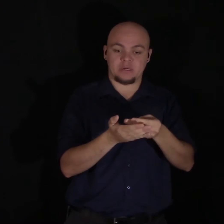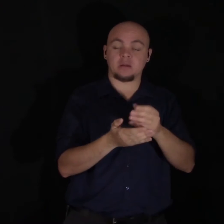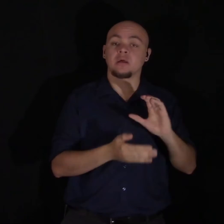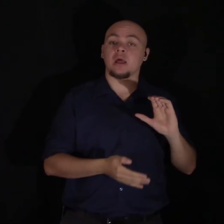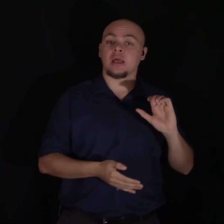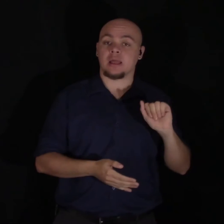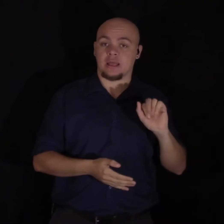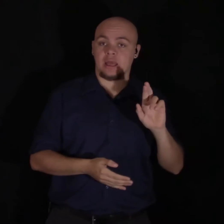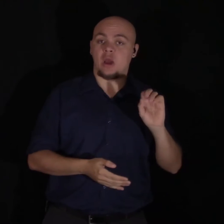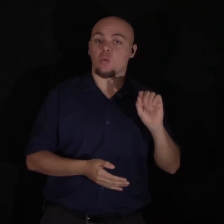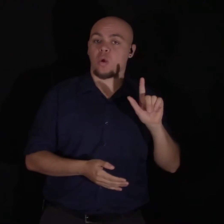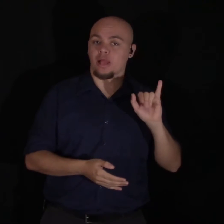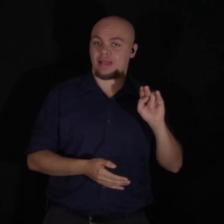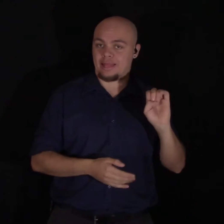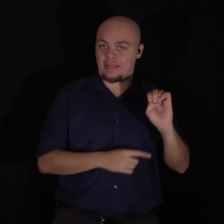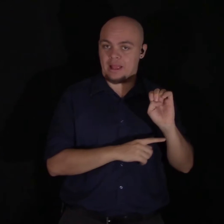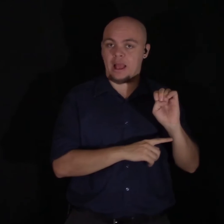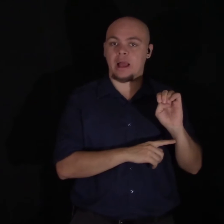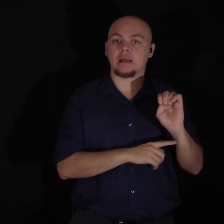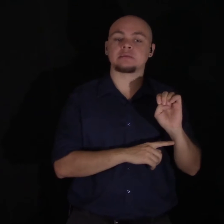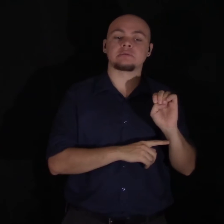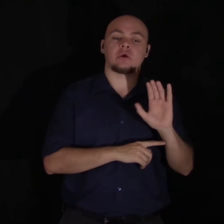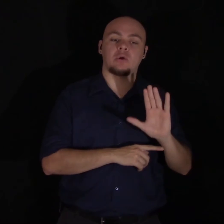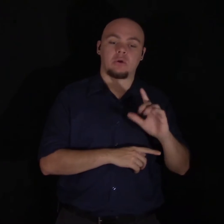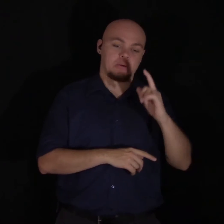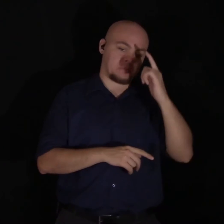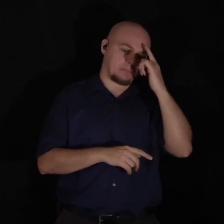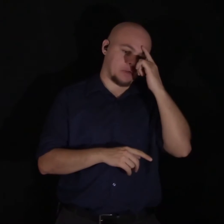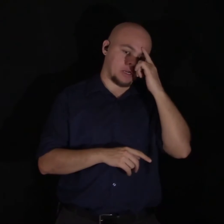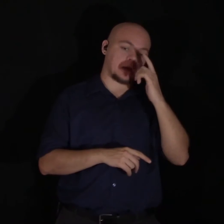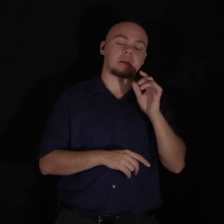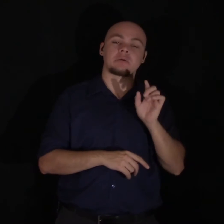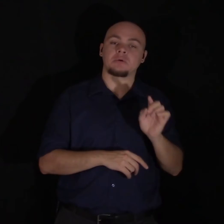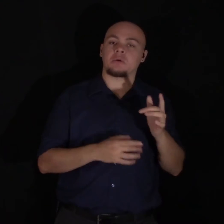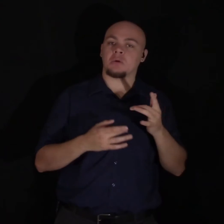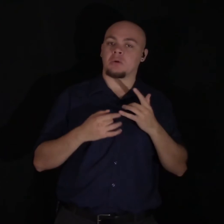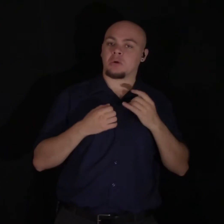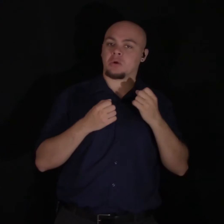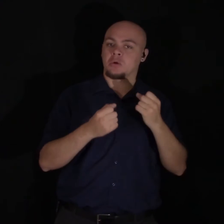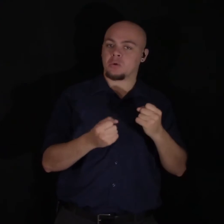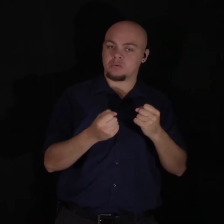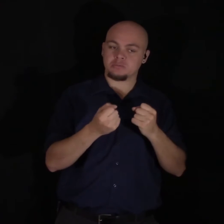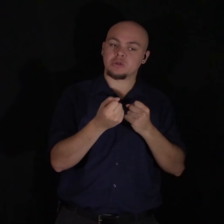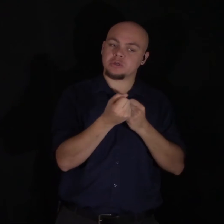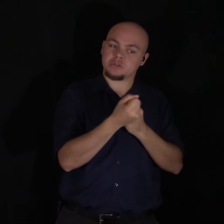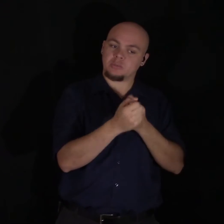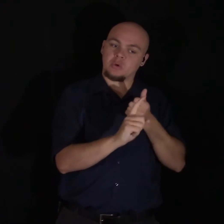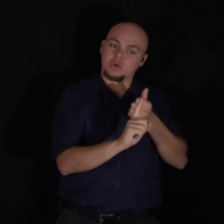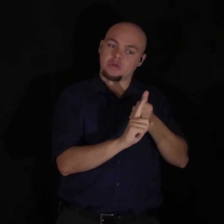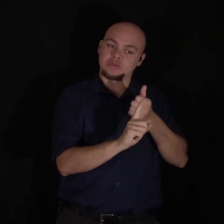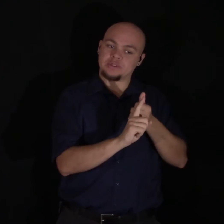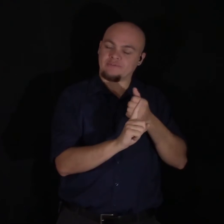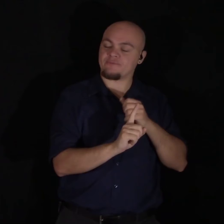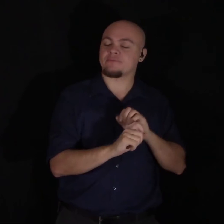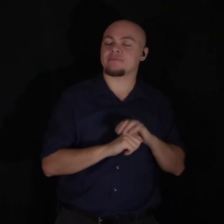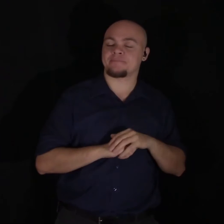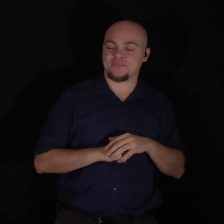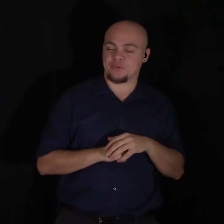Beaufort possessed a mind of uncommon mould, and her courage rose to support her in her adversity.